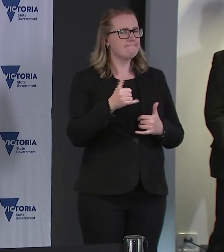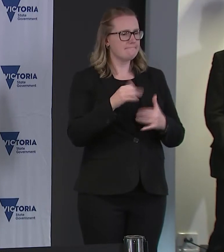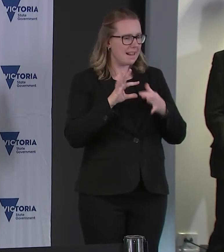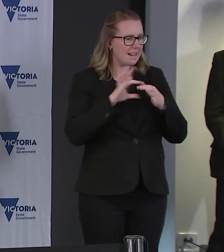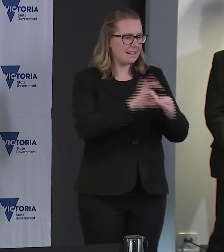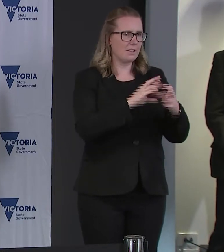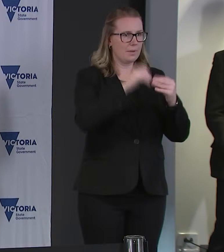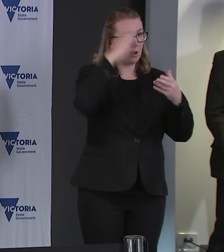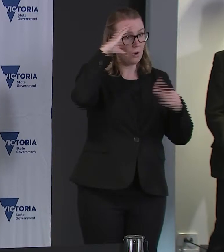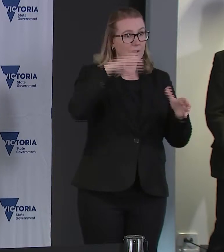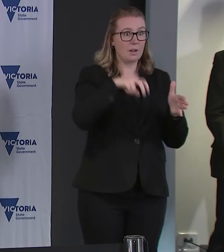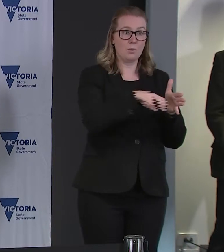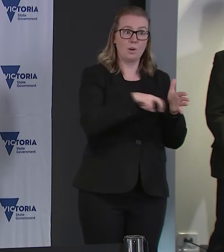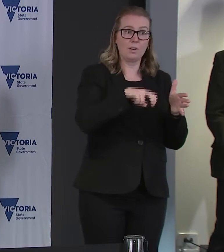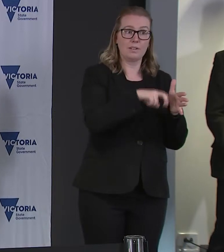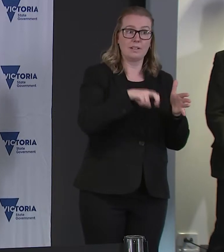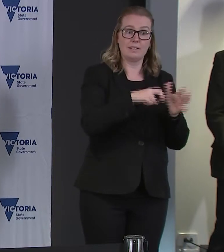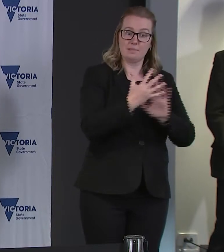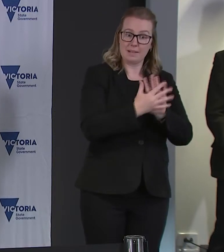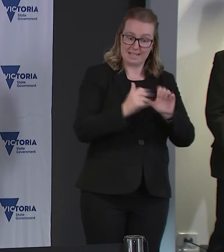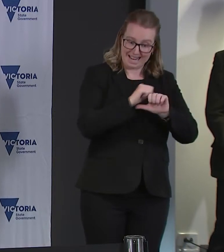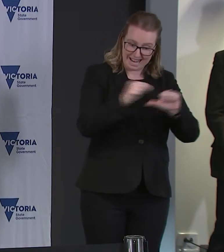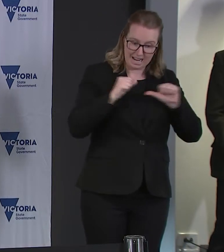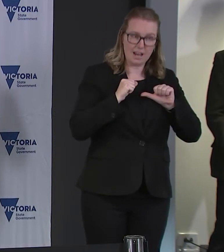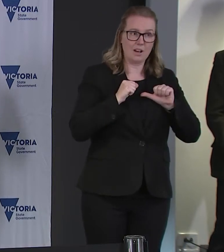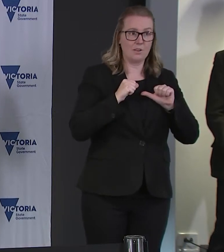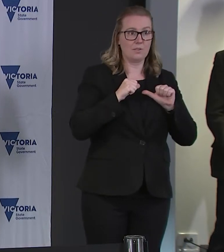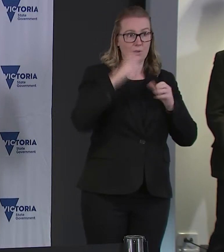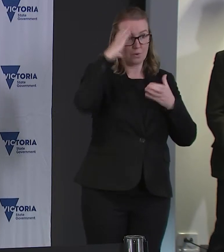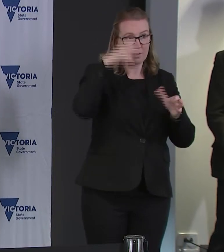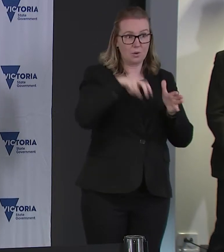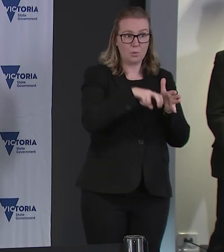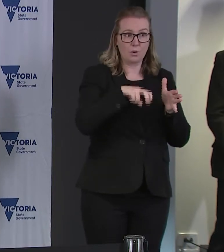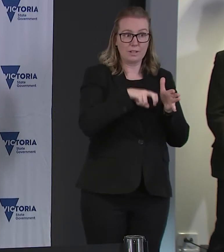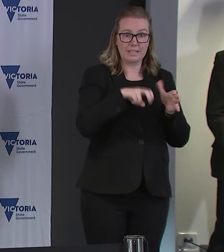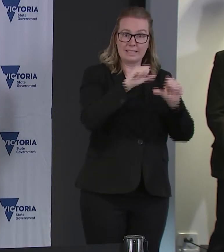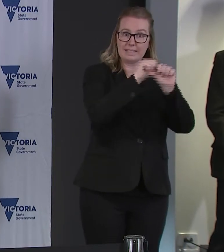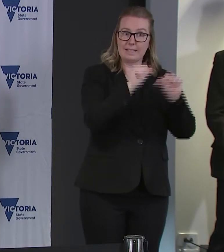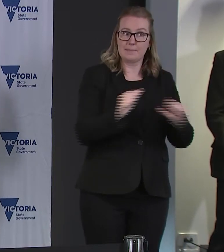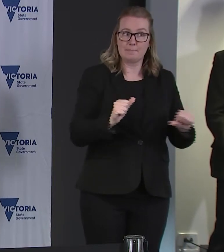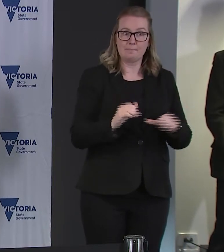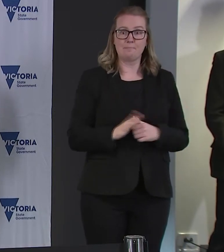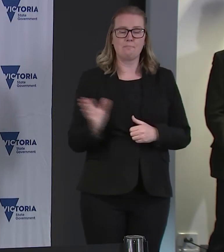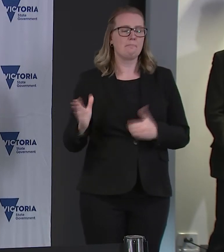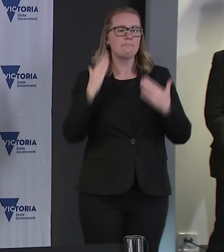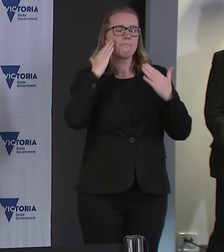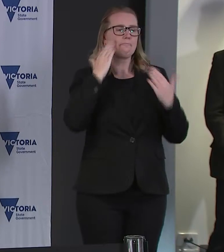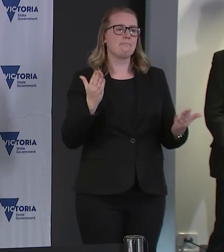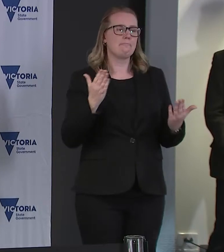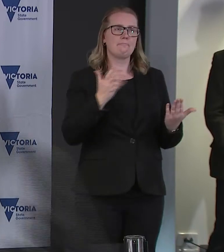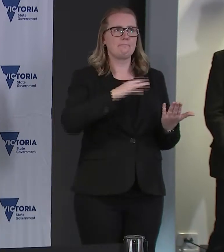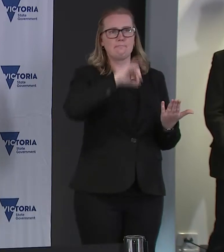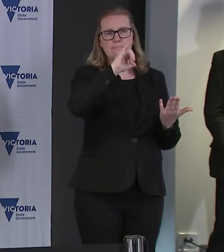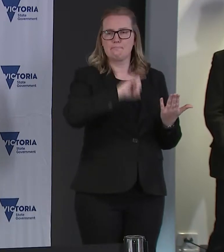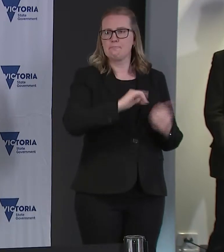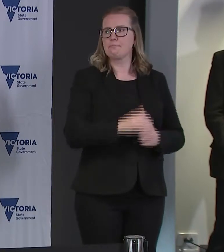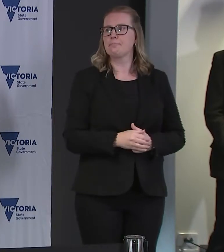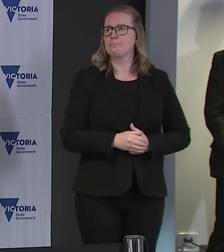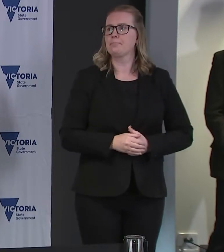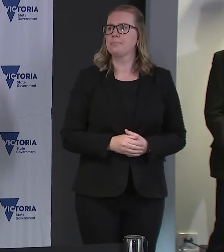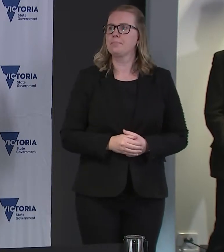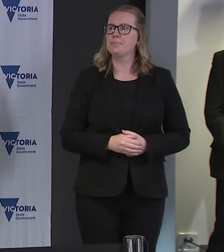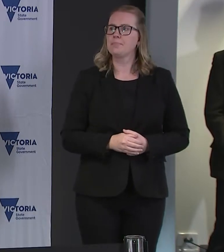quarantine, our hotel quarantine system? Couldn't say. Yeah. Has there been any, this could be one for Jerome,